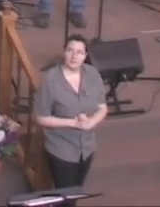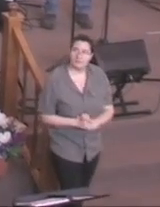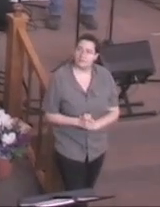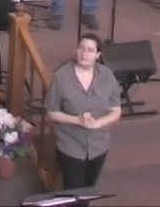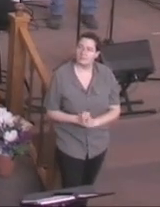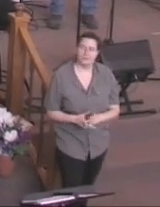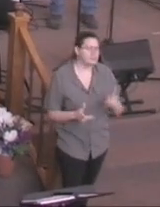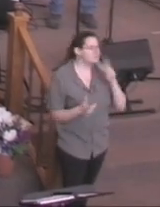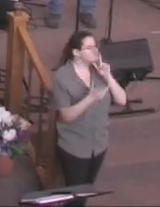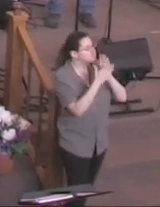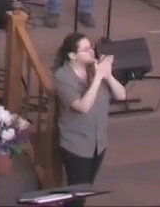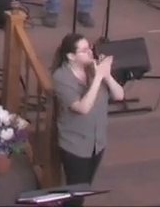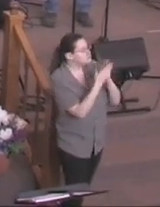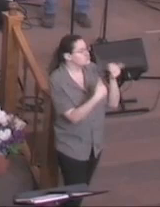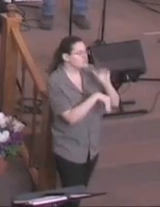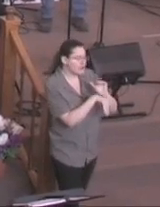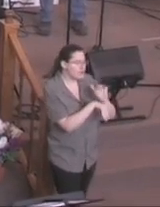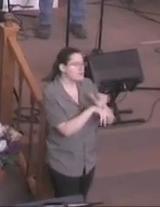Stand with us tonight. Amen.